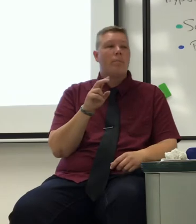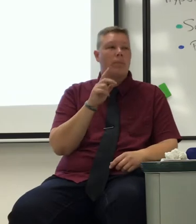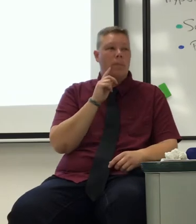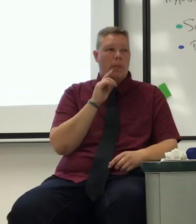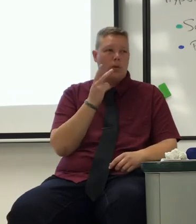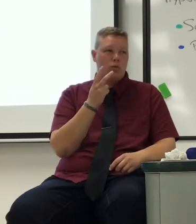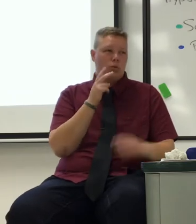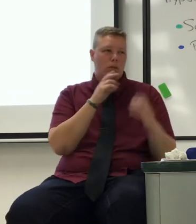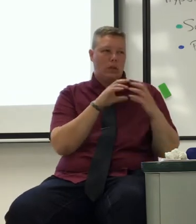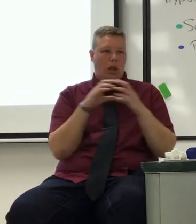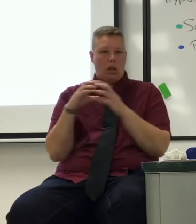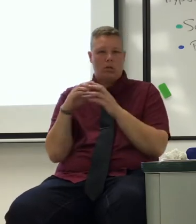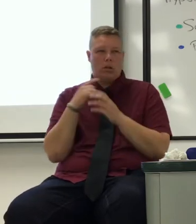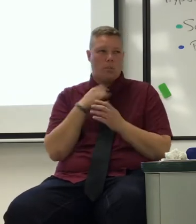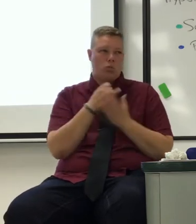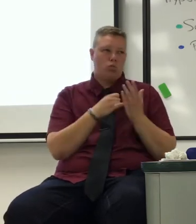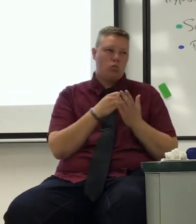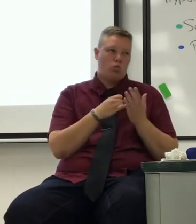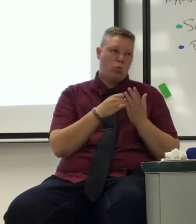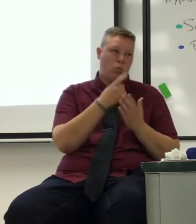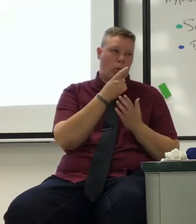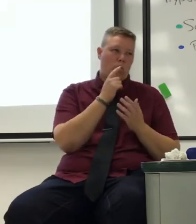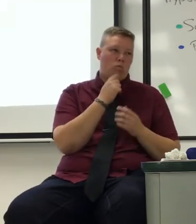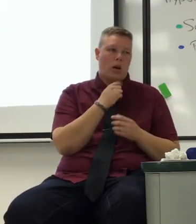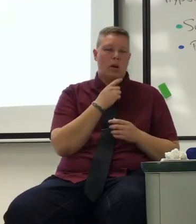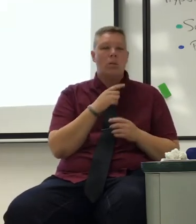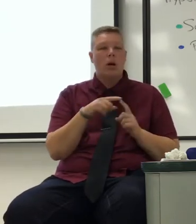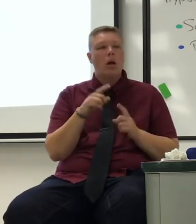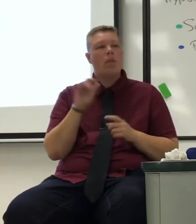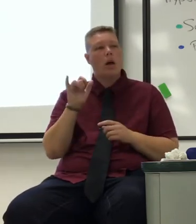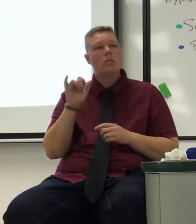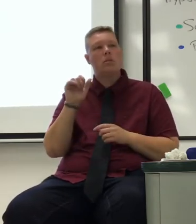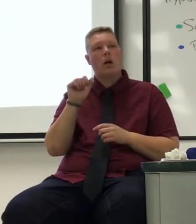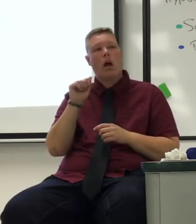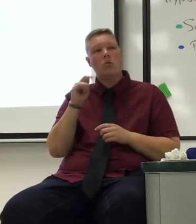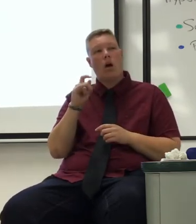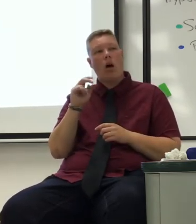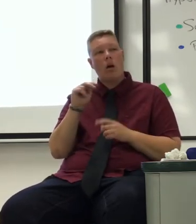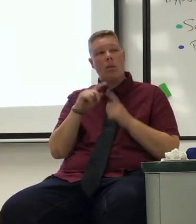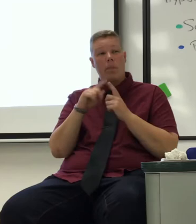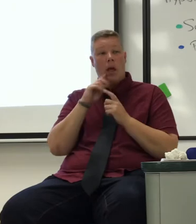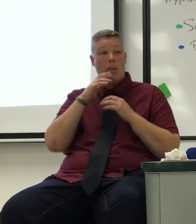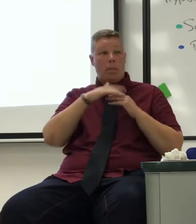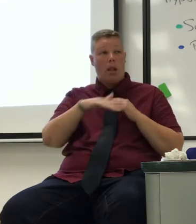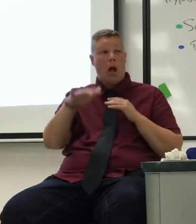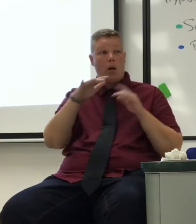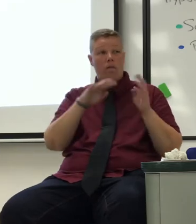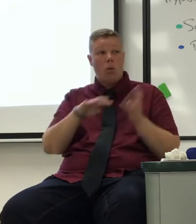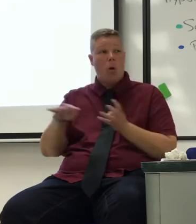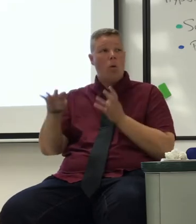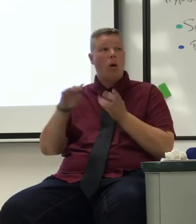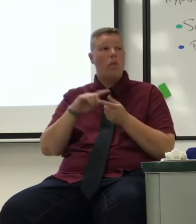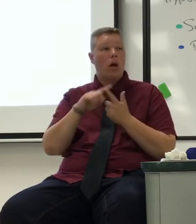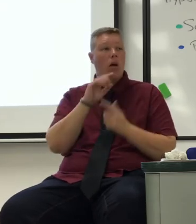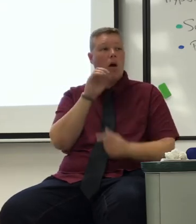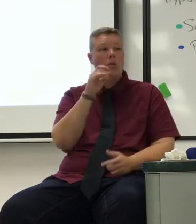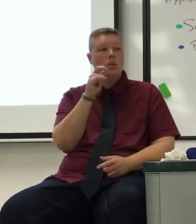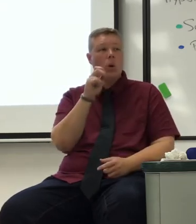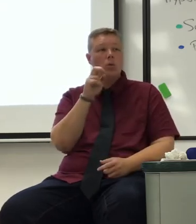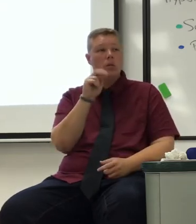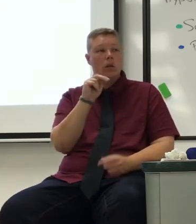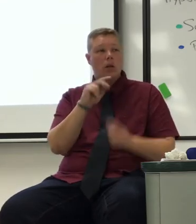drew one. Anyways, that's the tract of axon. The blood flow, okay? Oxytocin, ADH